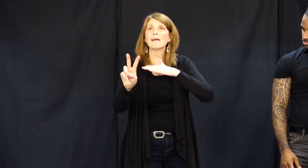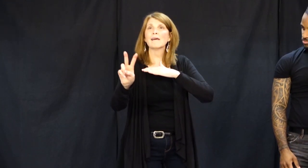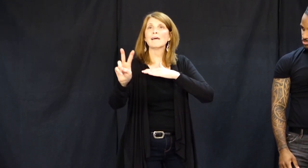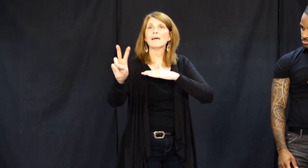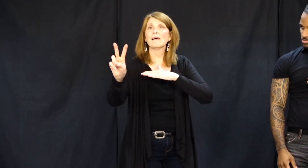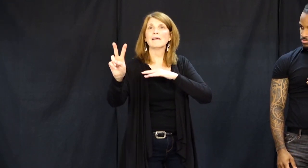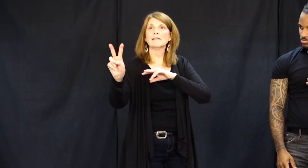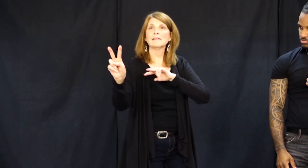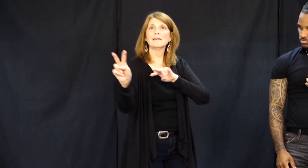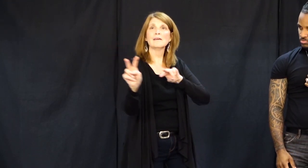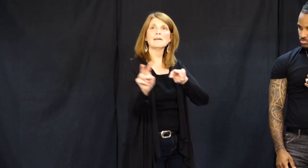eyes